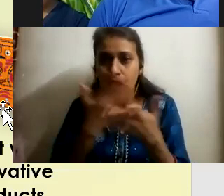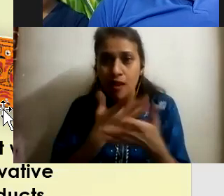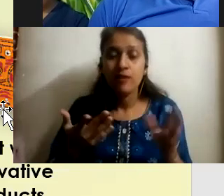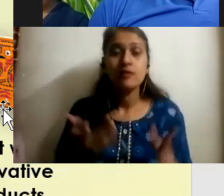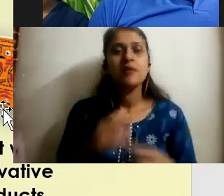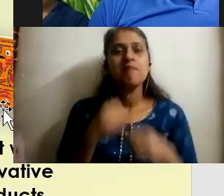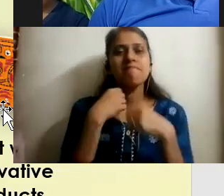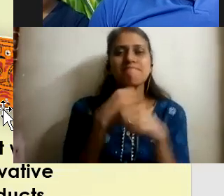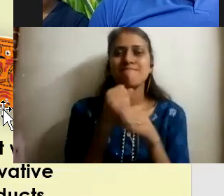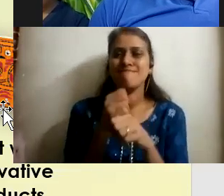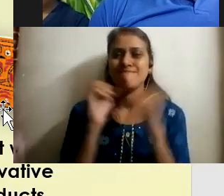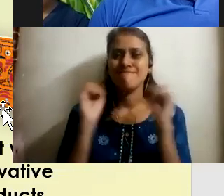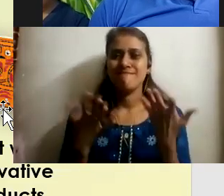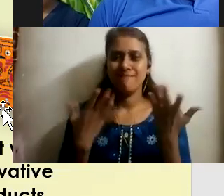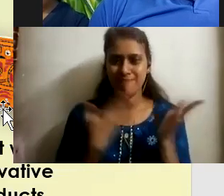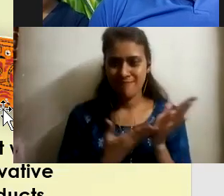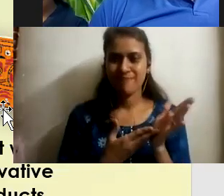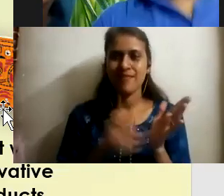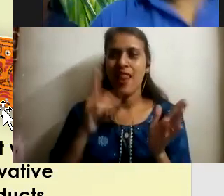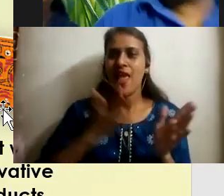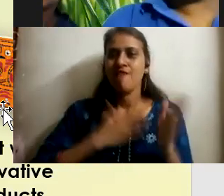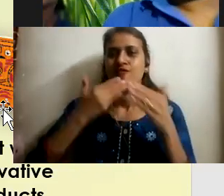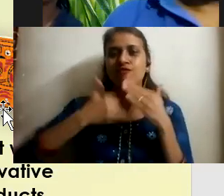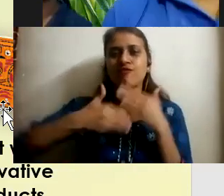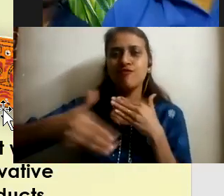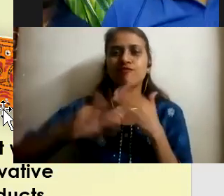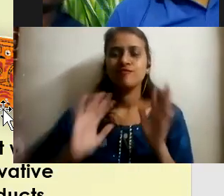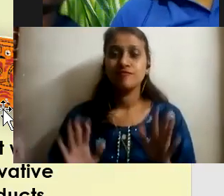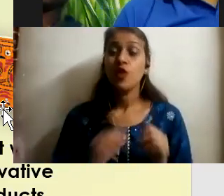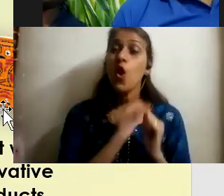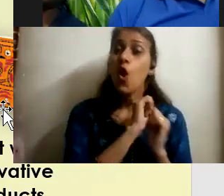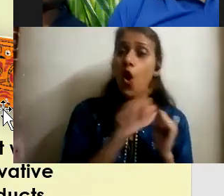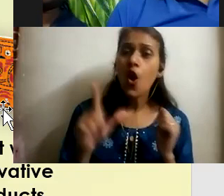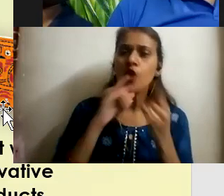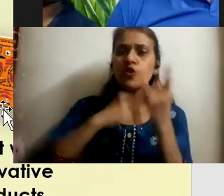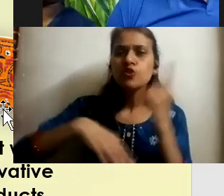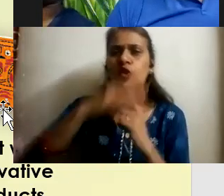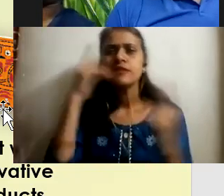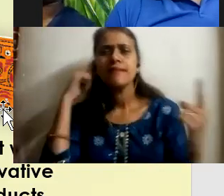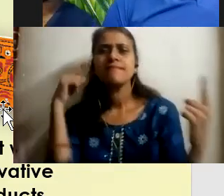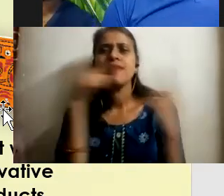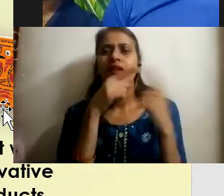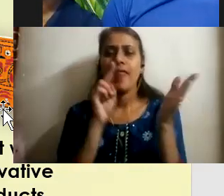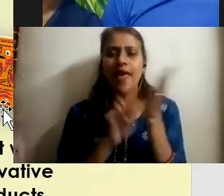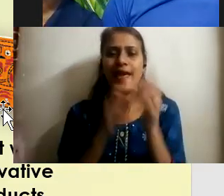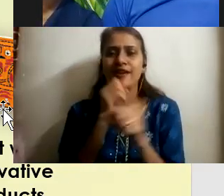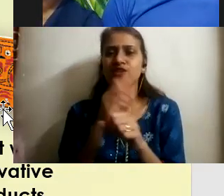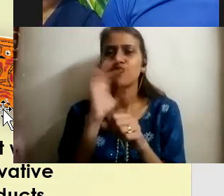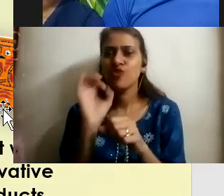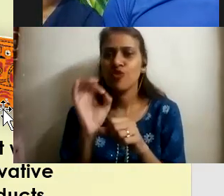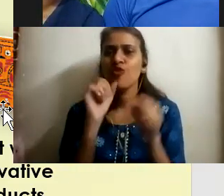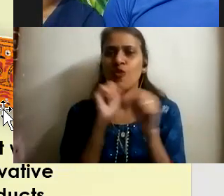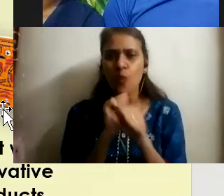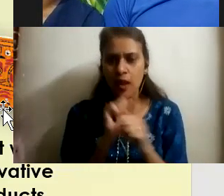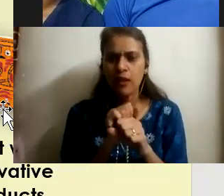generating livelihoods so everything has a social maksad so the ngo was involved and they